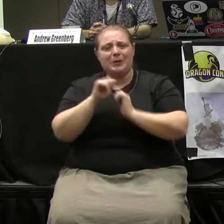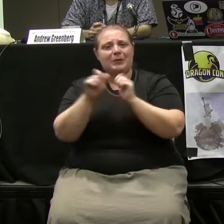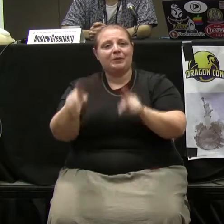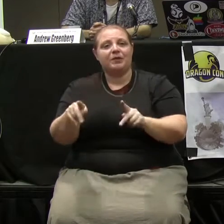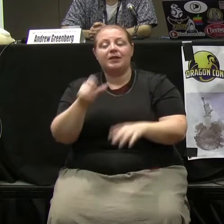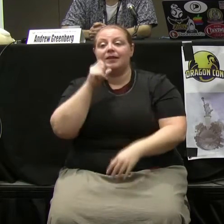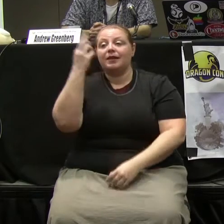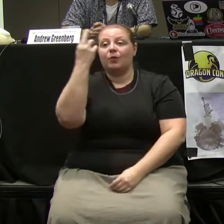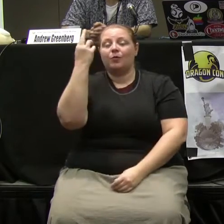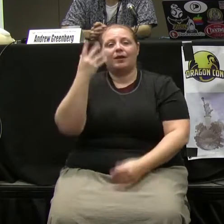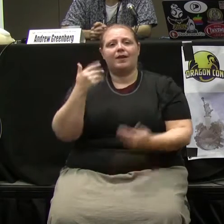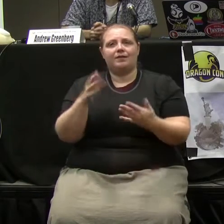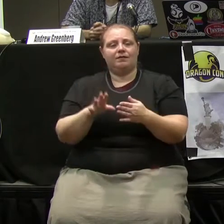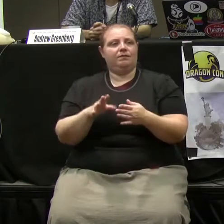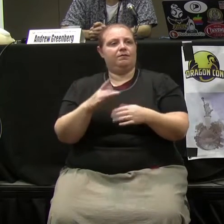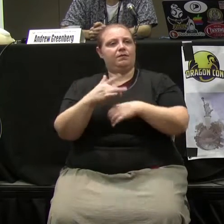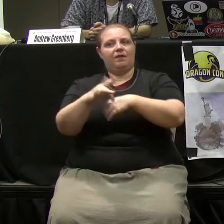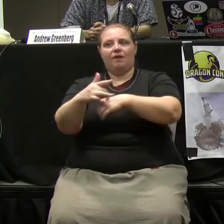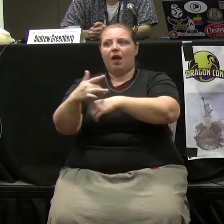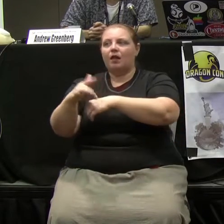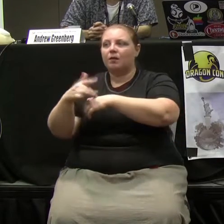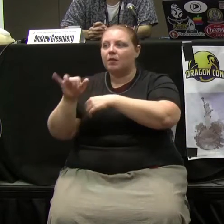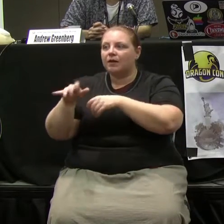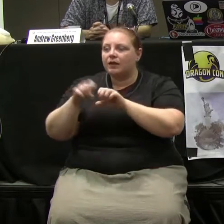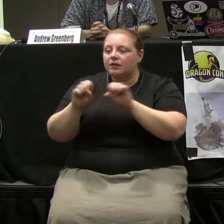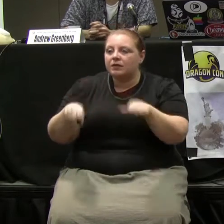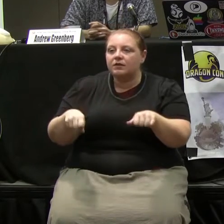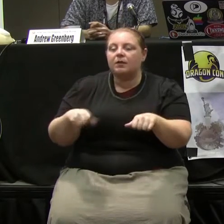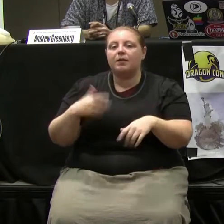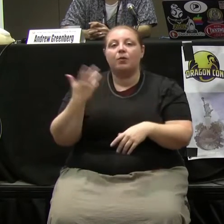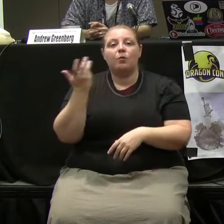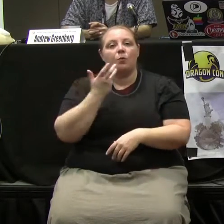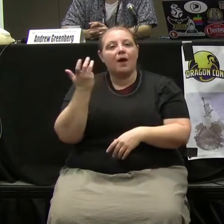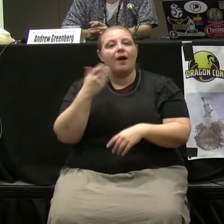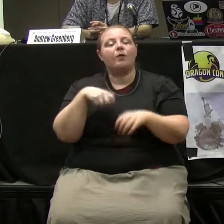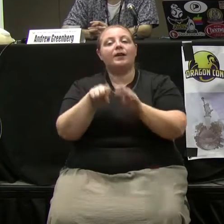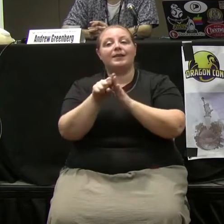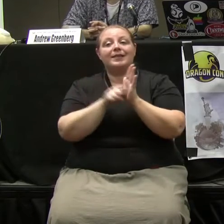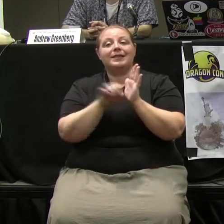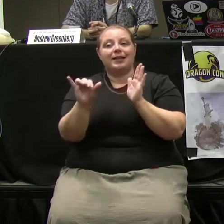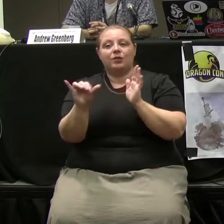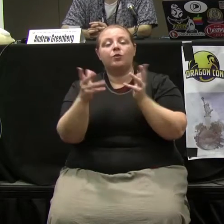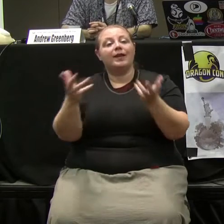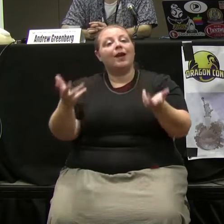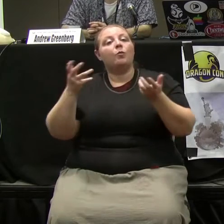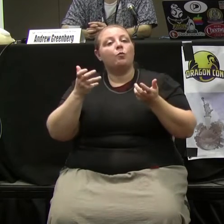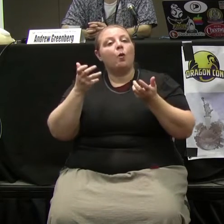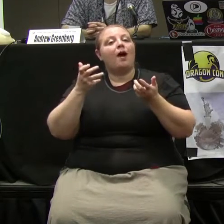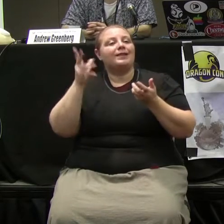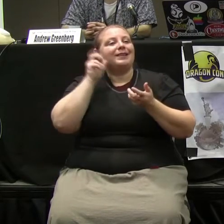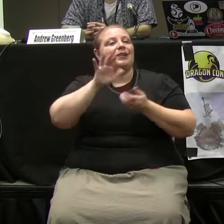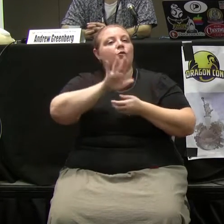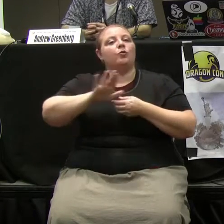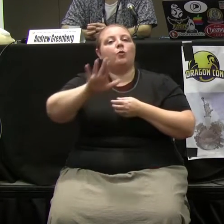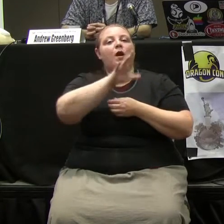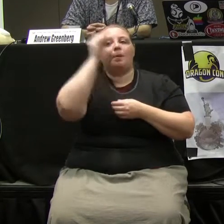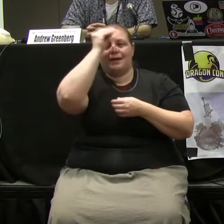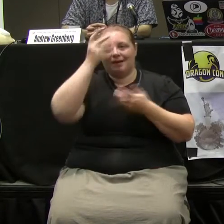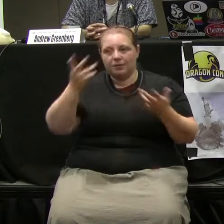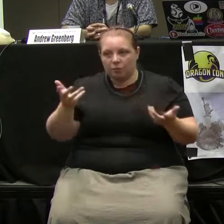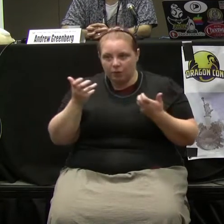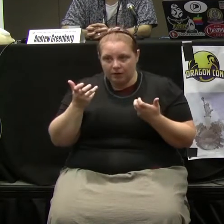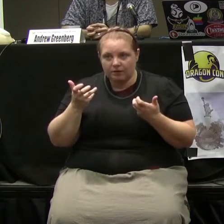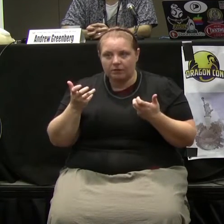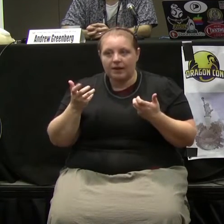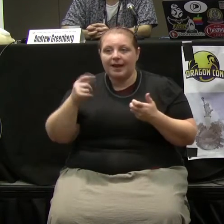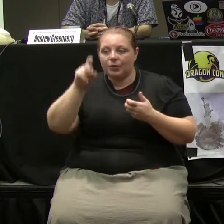they don't realize how open that system is. And that works on the state level as well. These people want to hear from you, and that is so